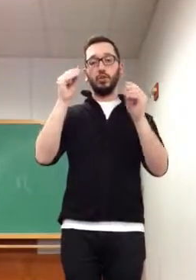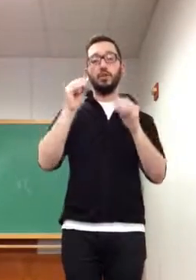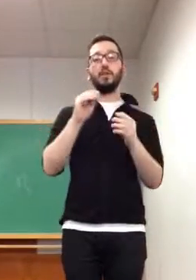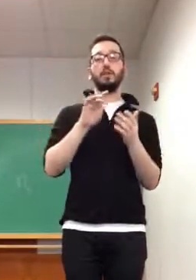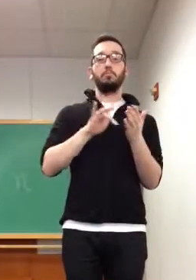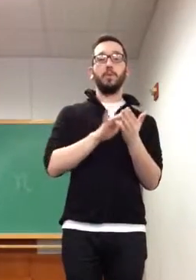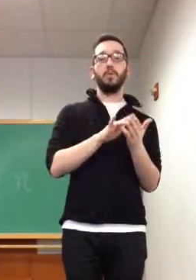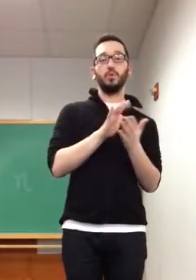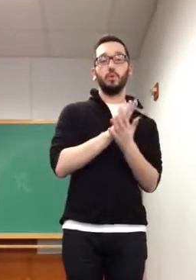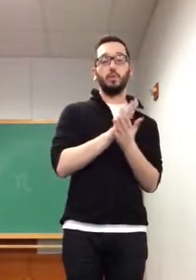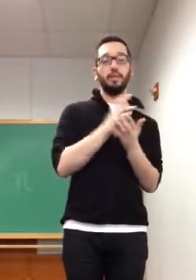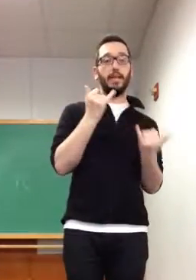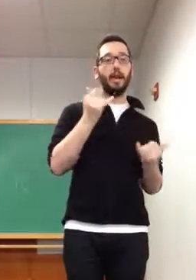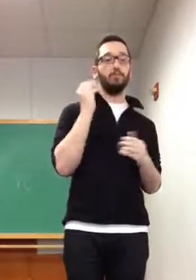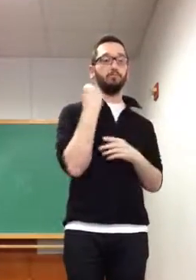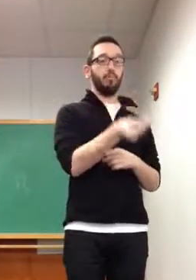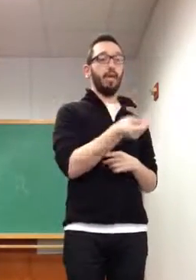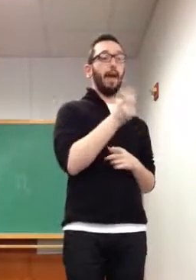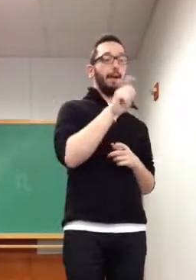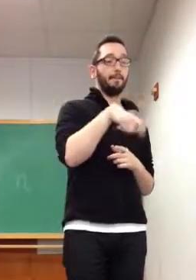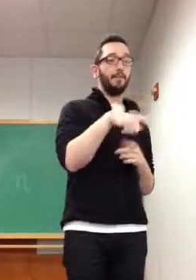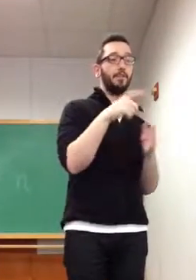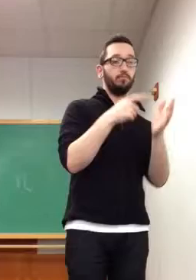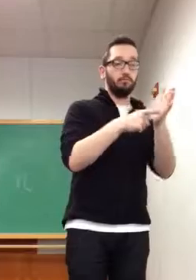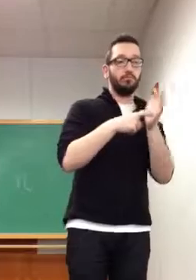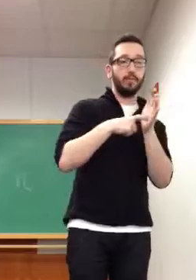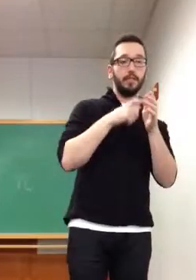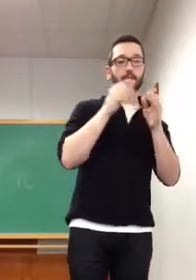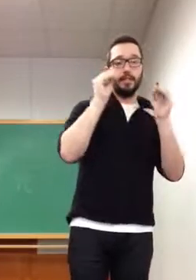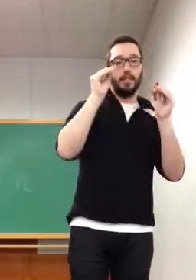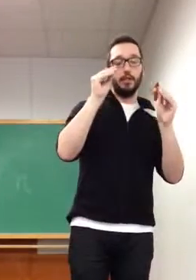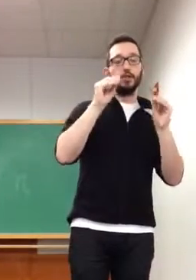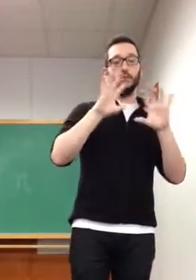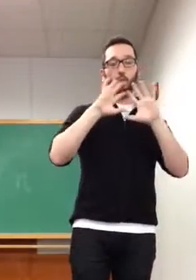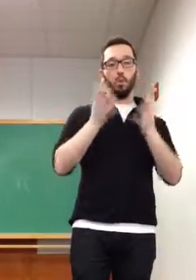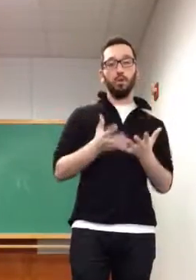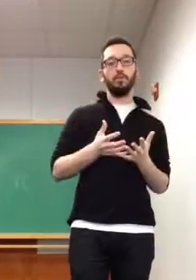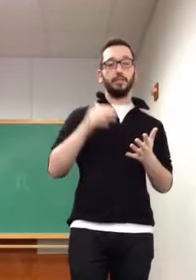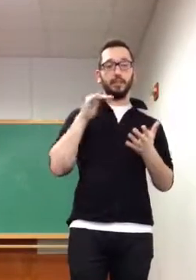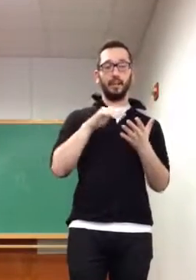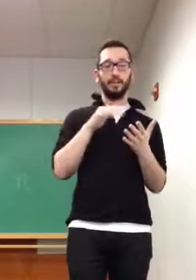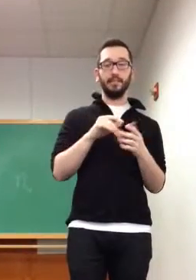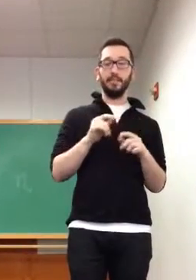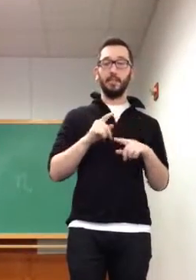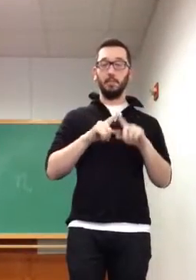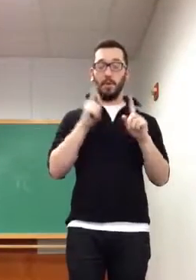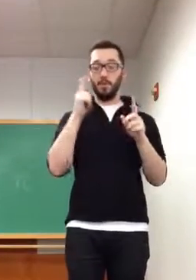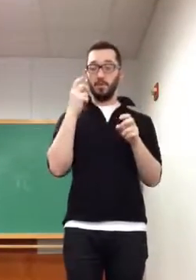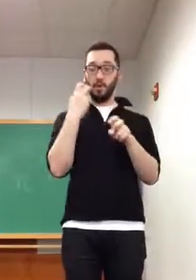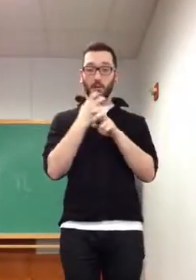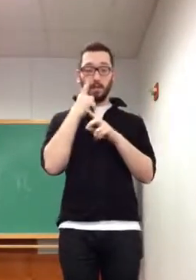then a problem developed because social studies teachers tended to have a chronological depth of about 10